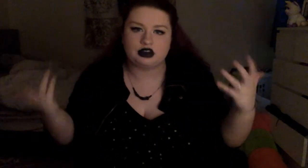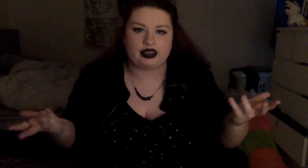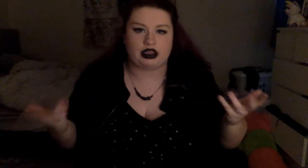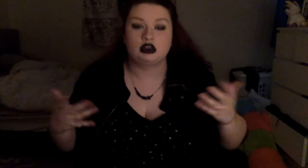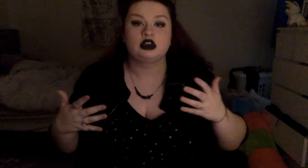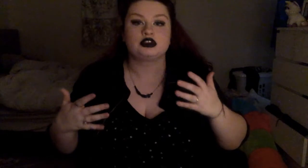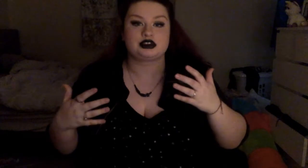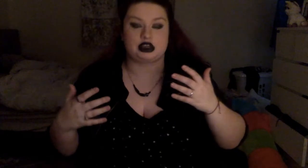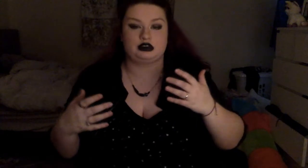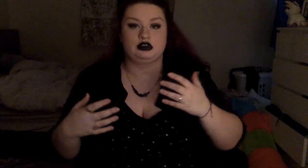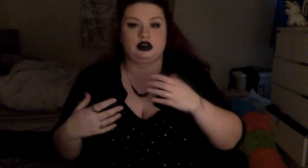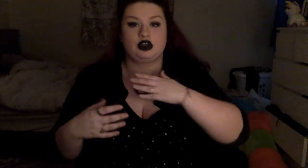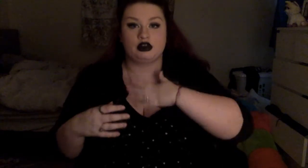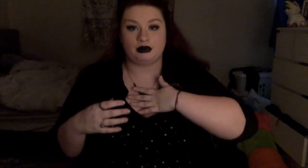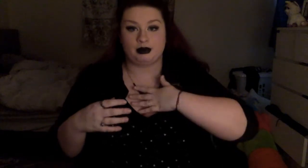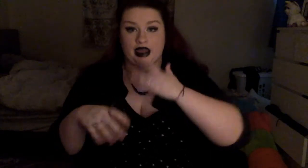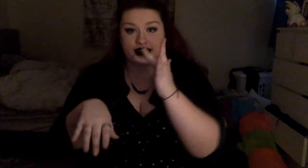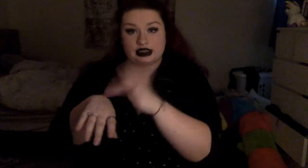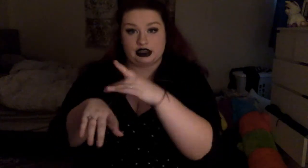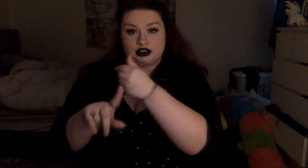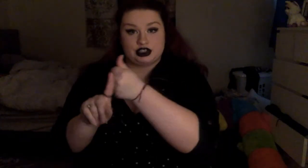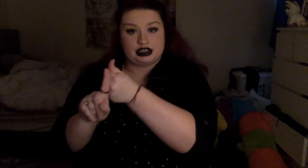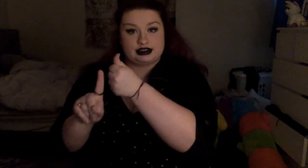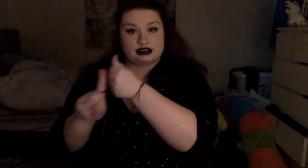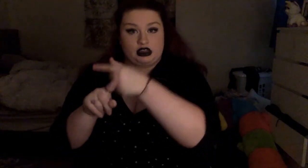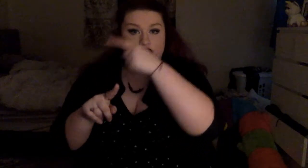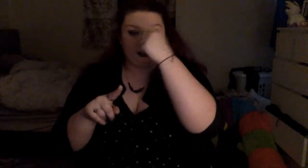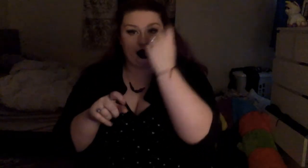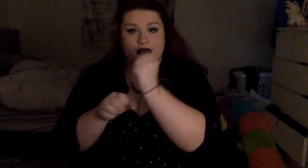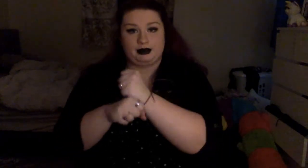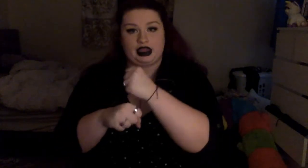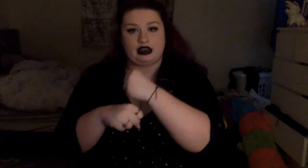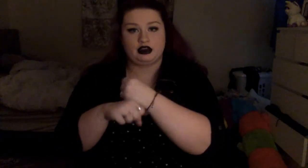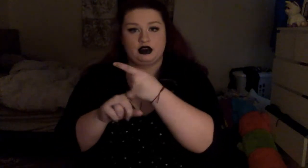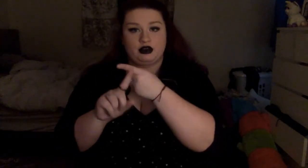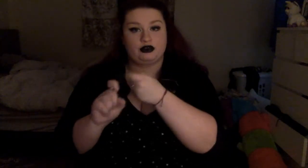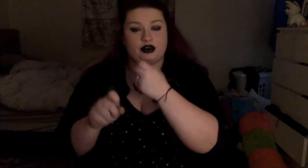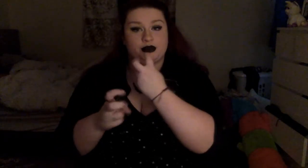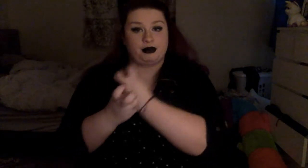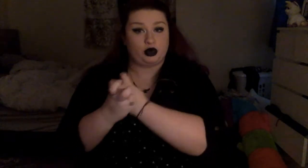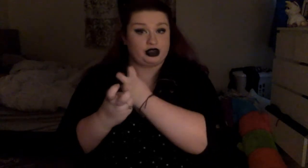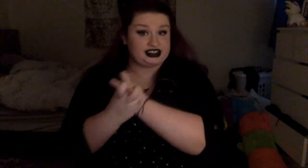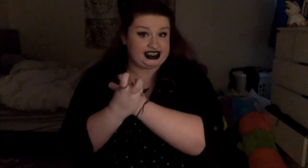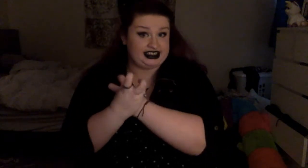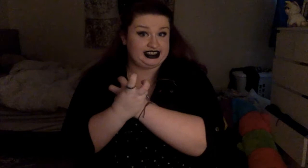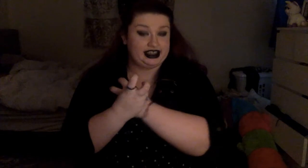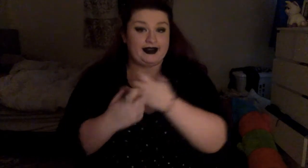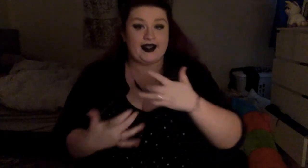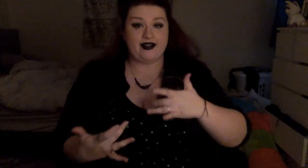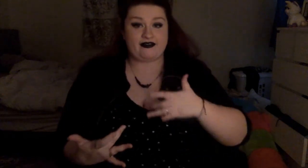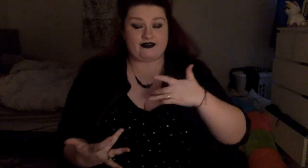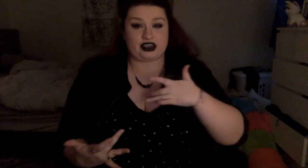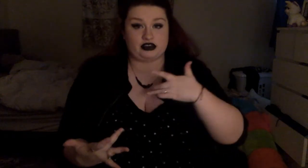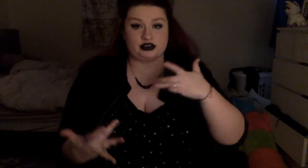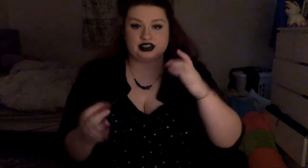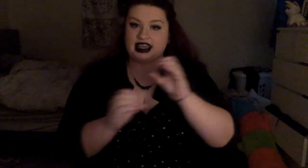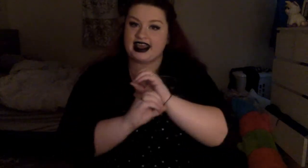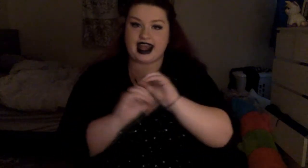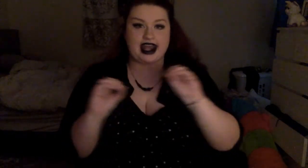Nothing. So, my touch itself, black made from poison, feels